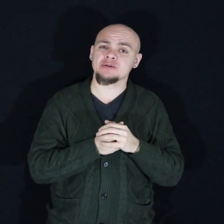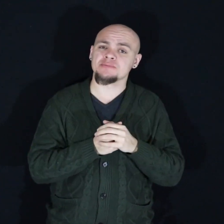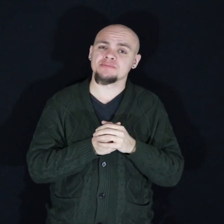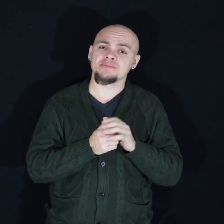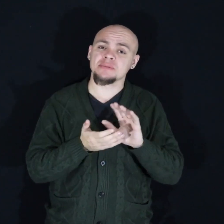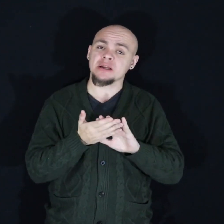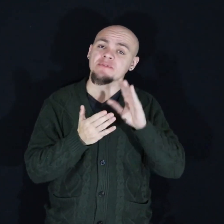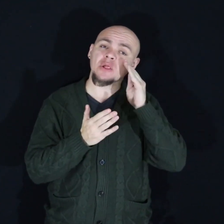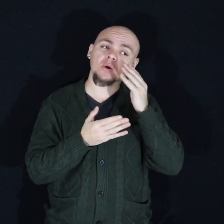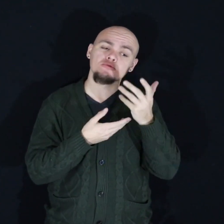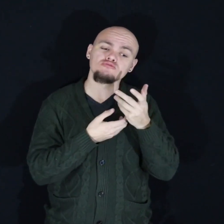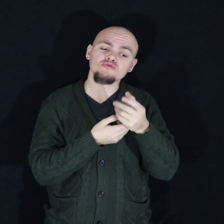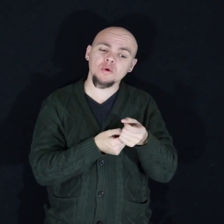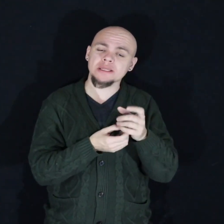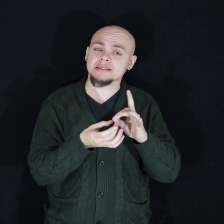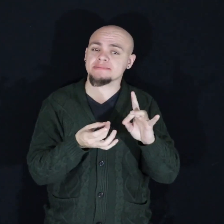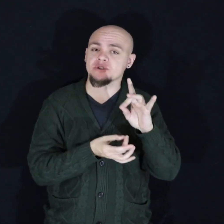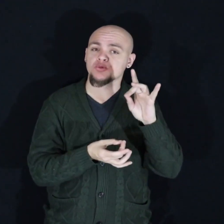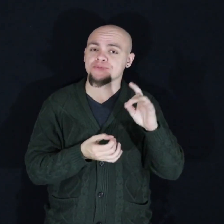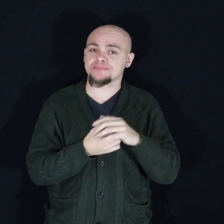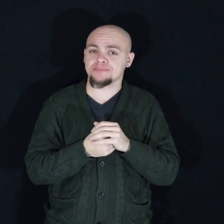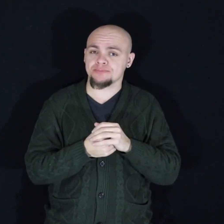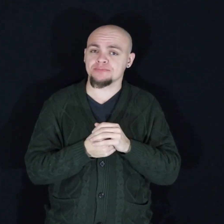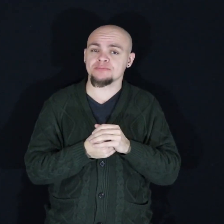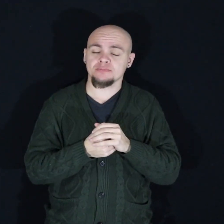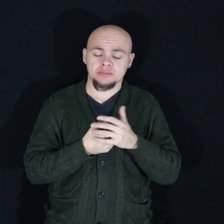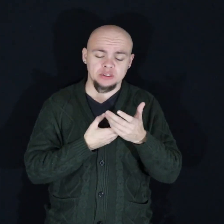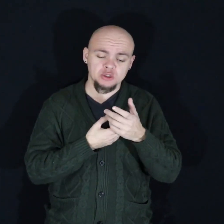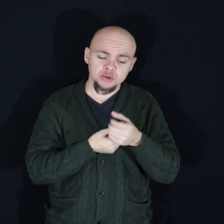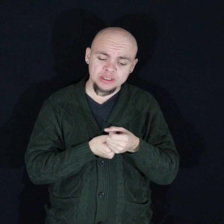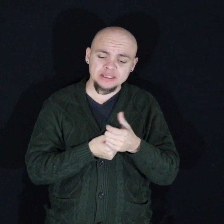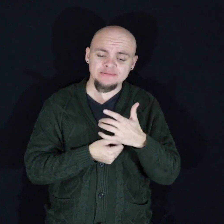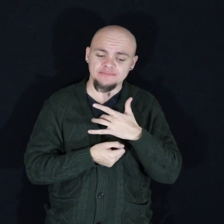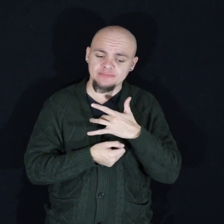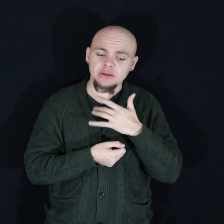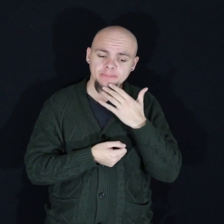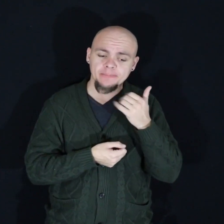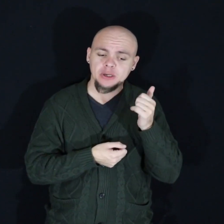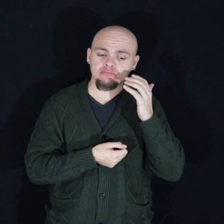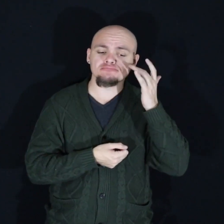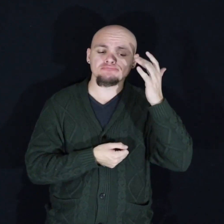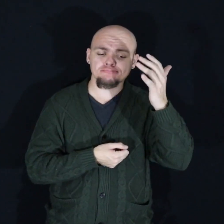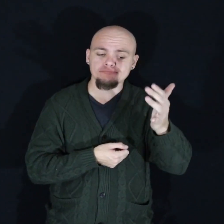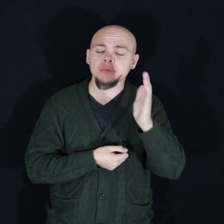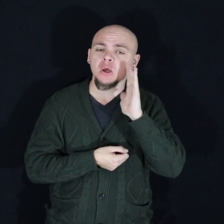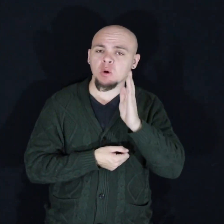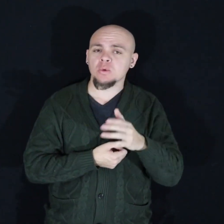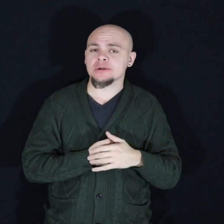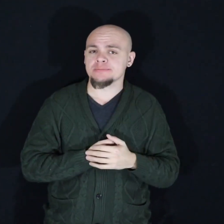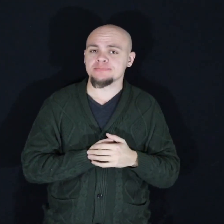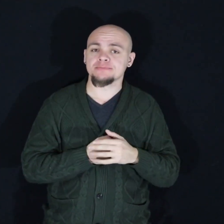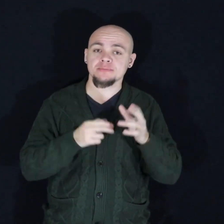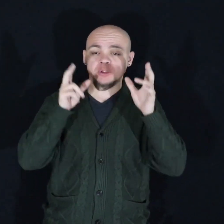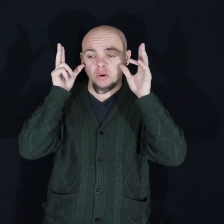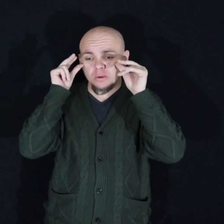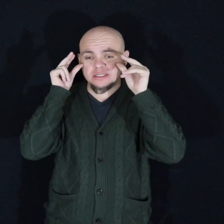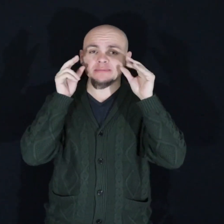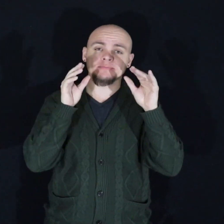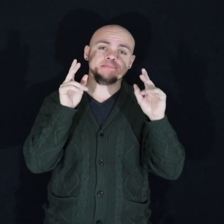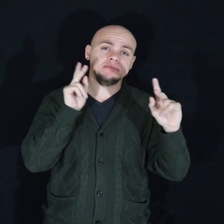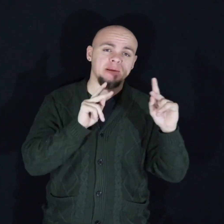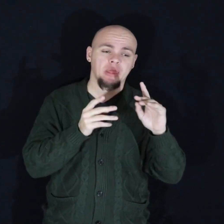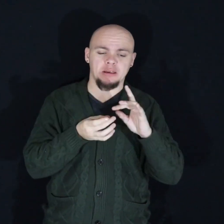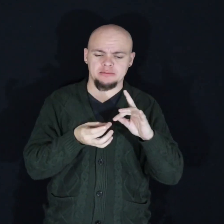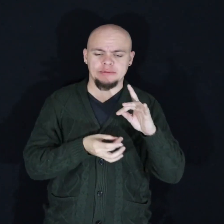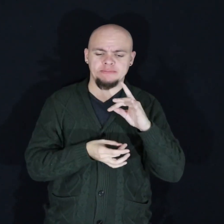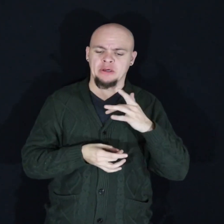spirit of trust. I would have to feel like with trust I would feel better one day. Horses and people are spirited